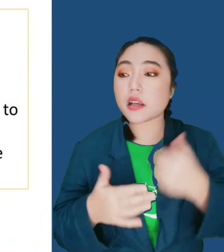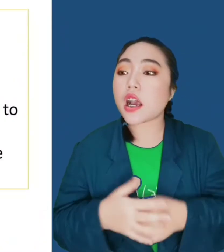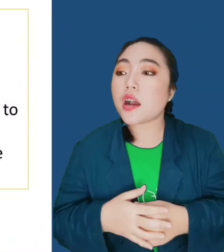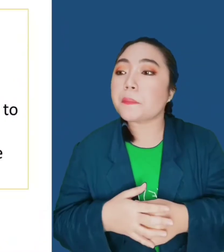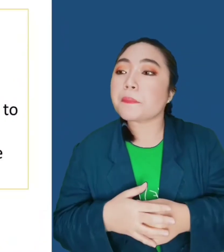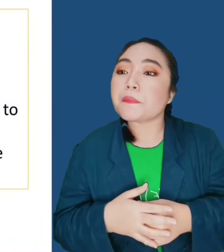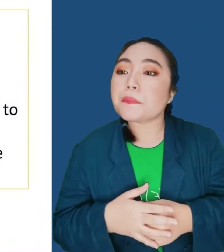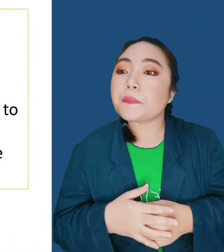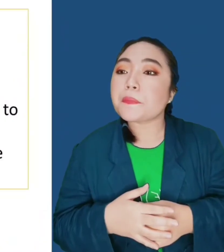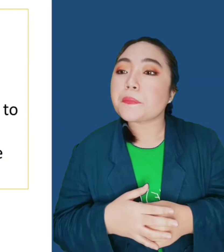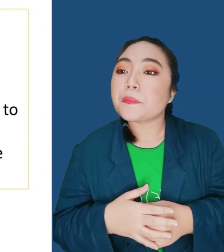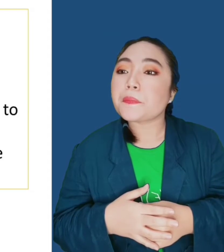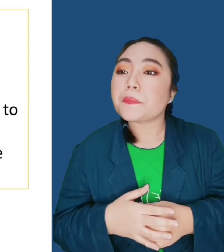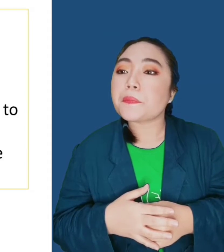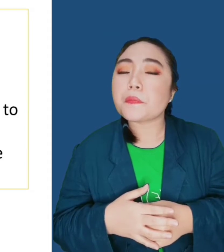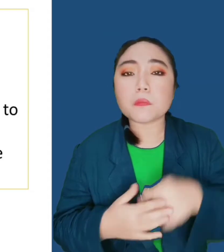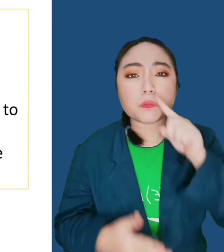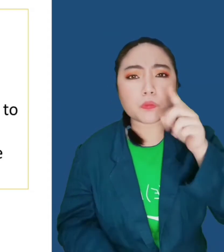Next question.